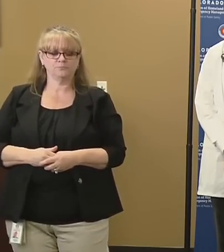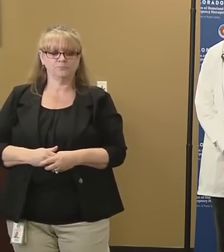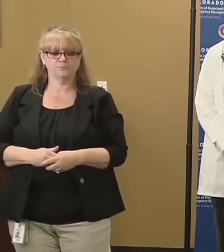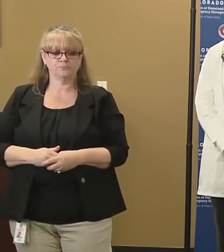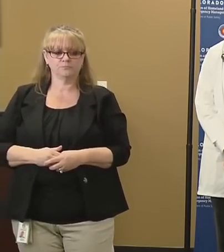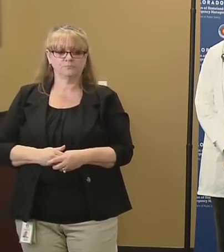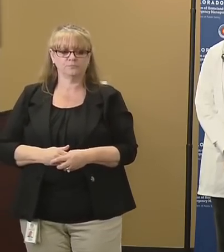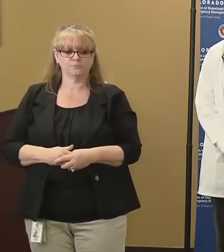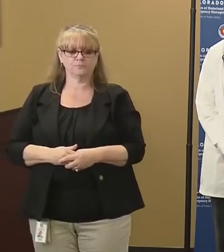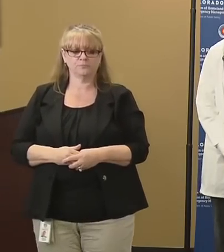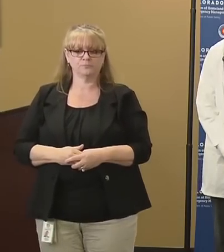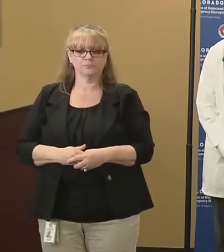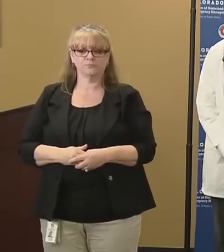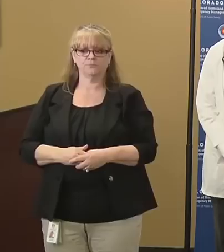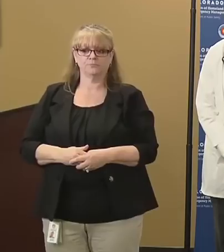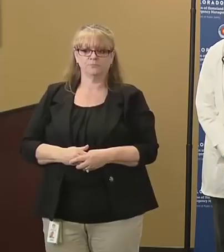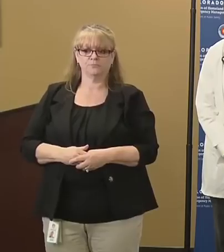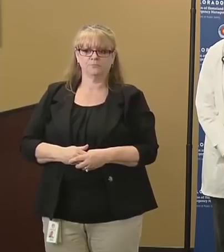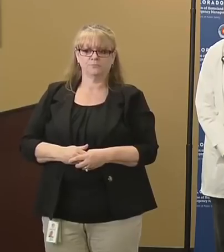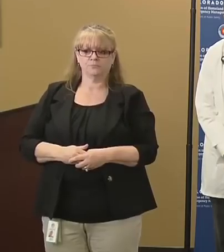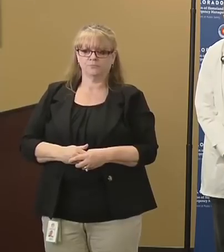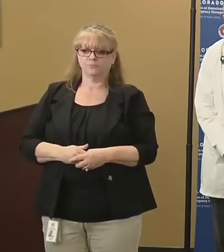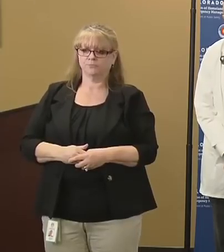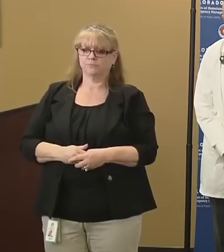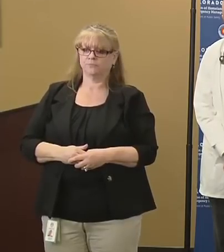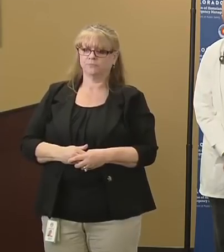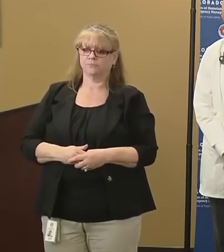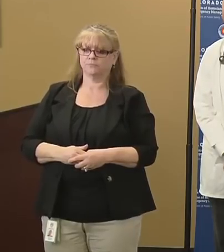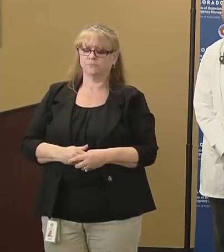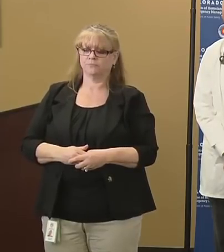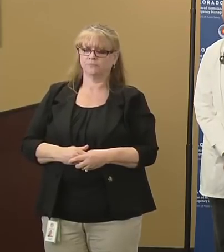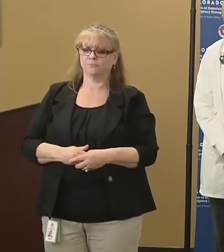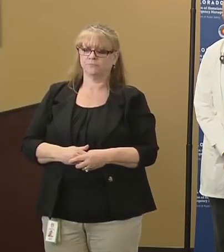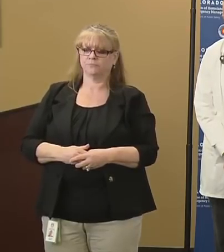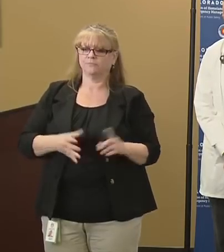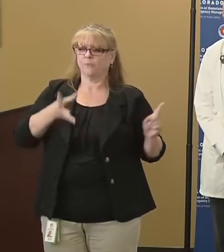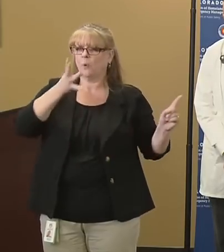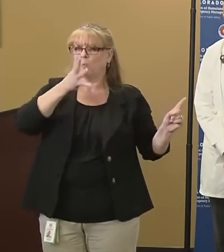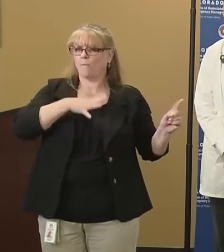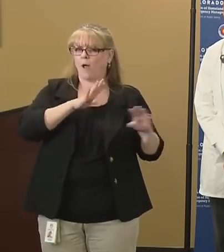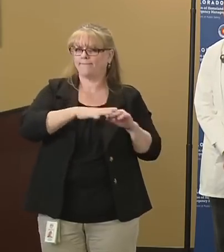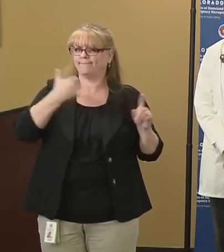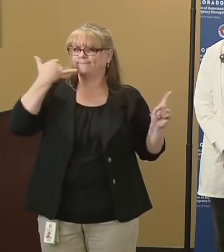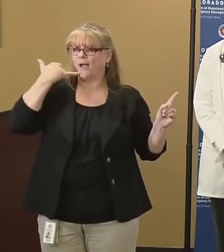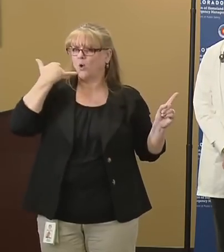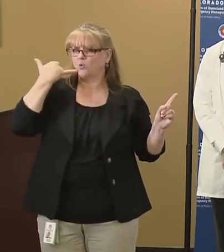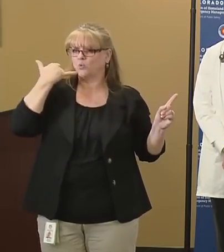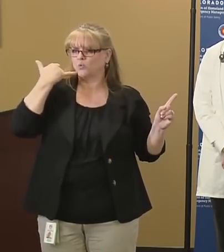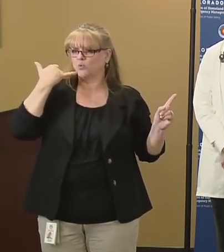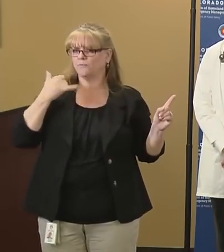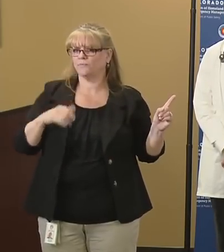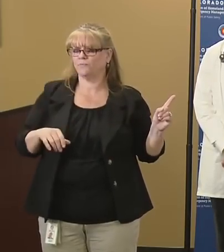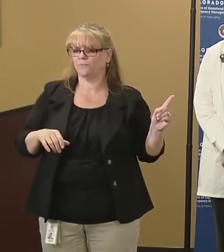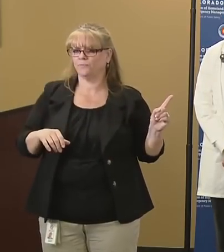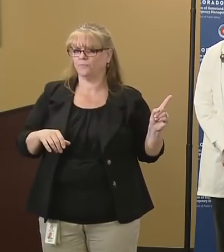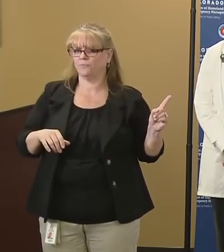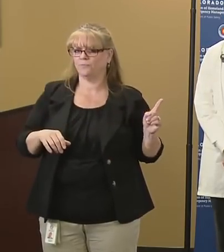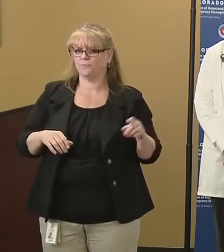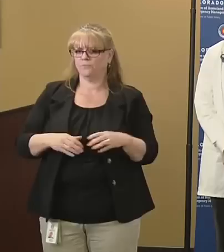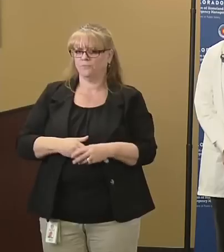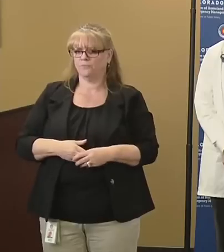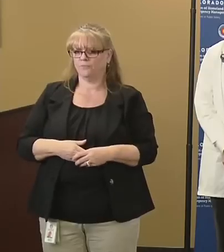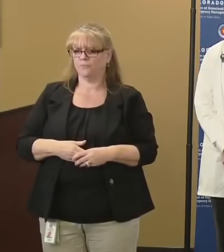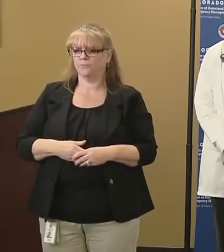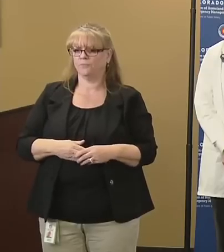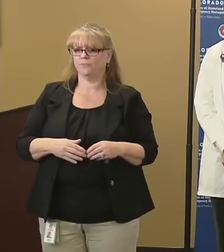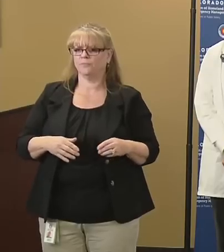Telephone. Governor, this is Melanie Asbar with Chalkbeat, Colorado. I was going to ask if you expected to extend the school closures.